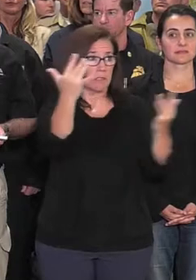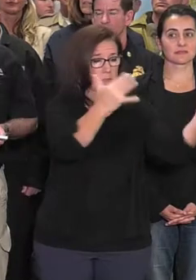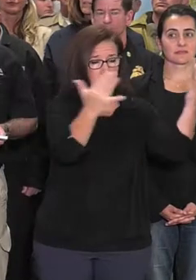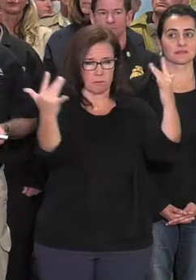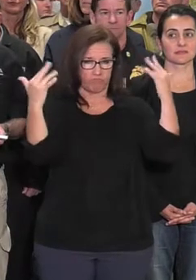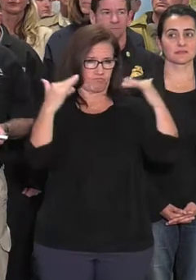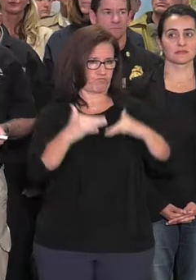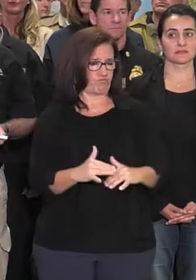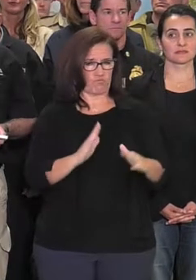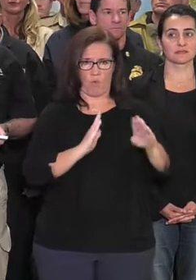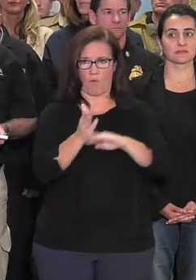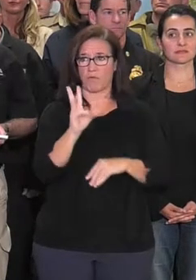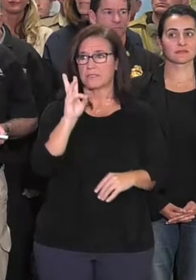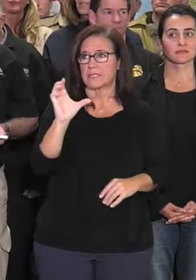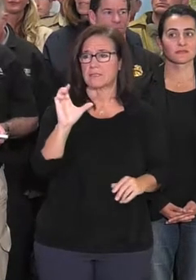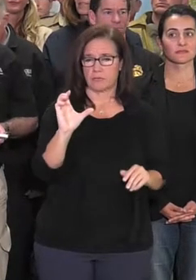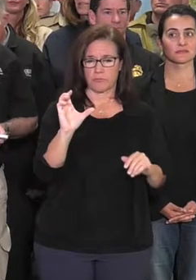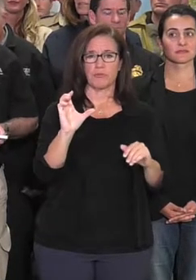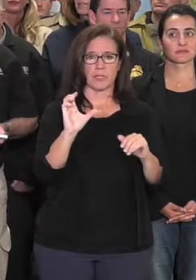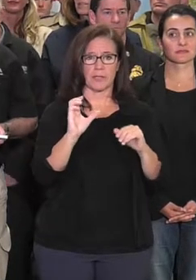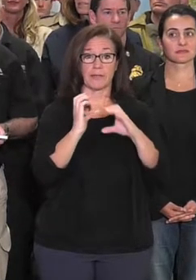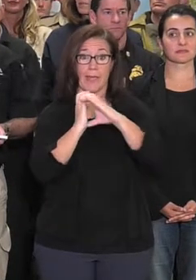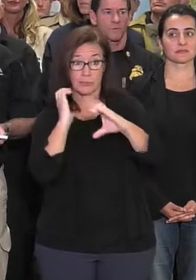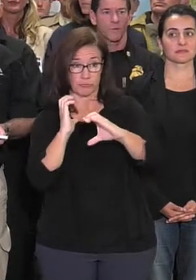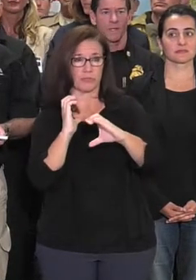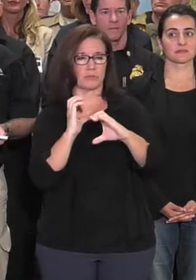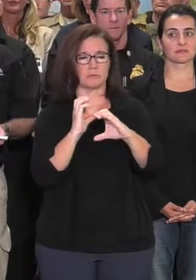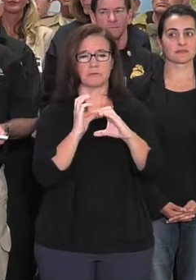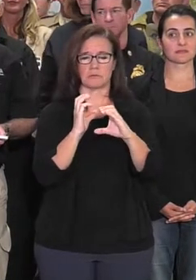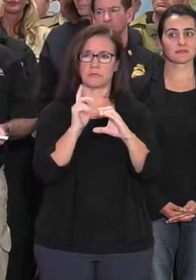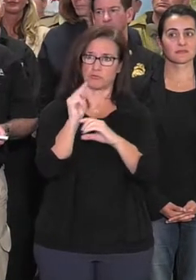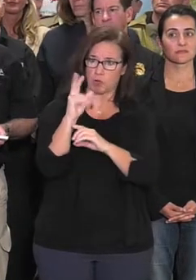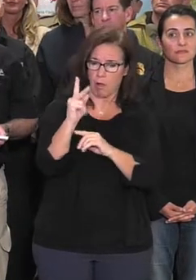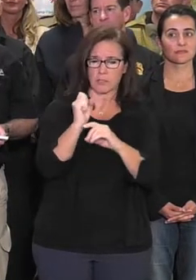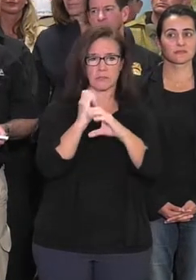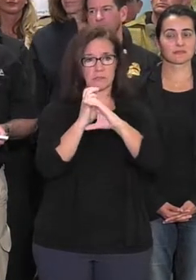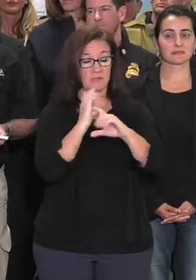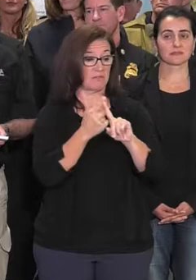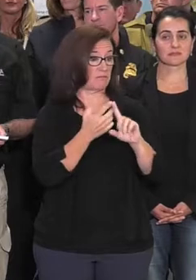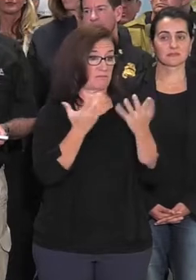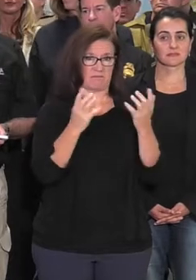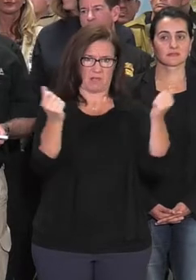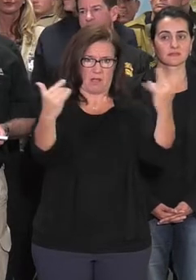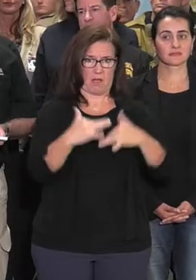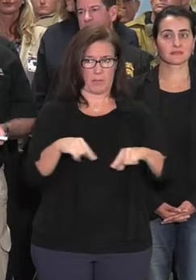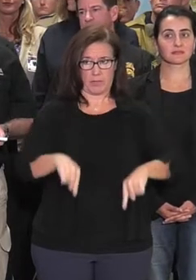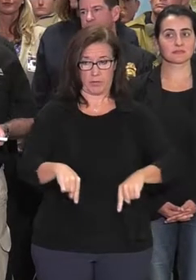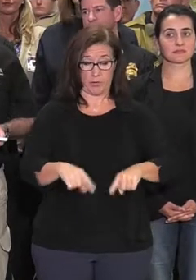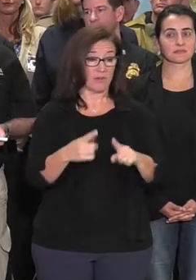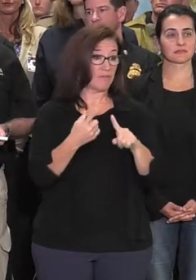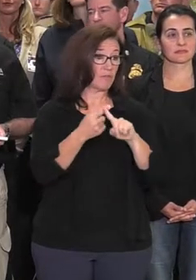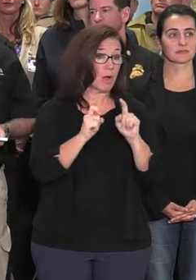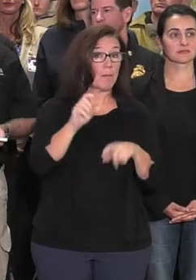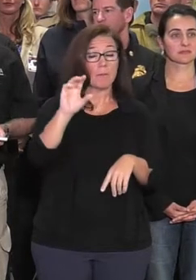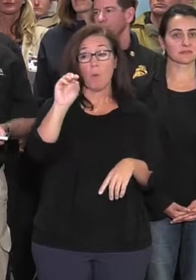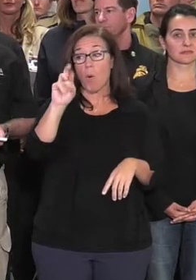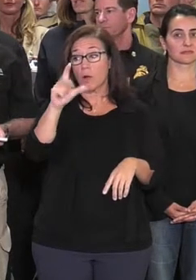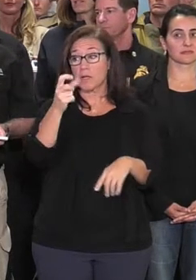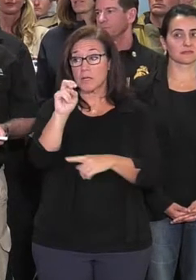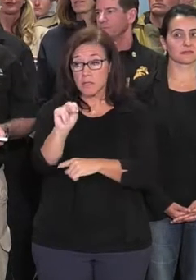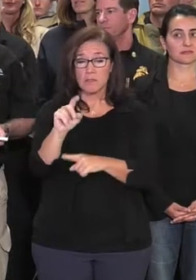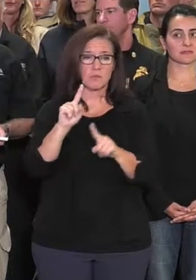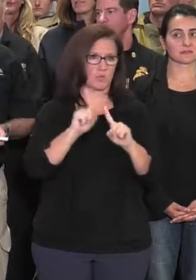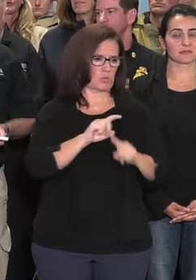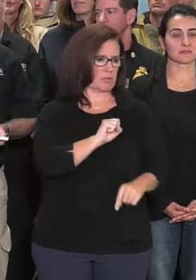jurisdiction almost in California that has provided engines from the Oregon-California border down to San Diego. Given the fact that there are a